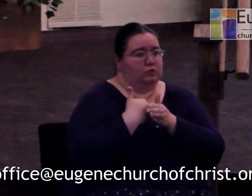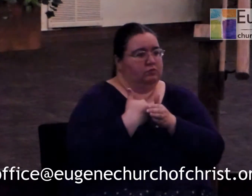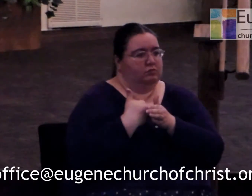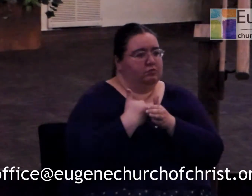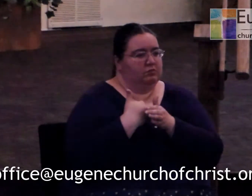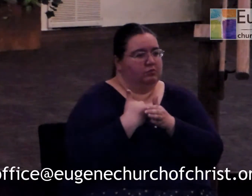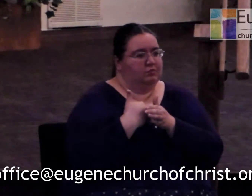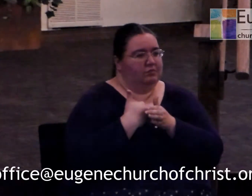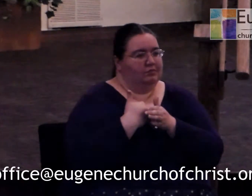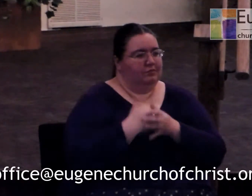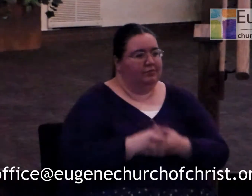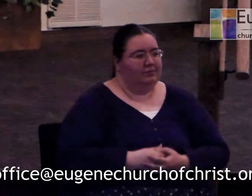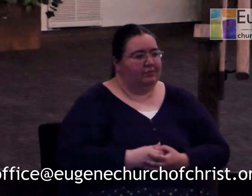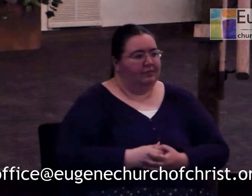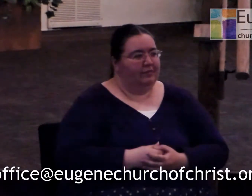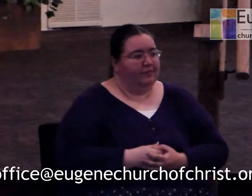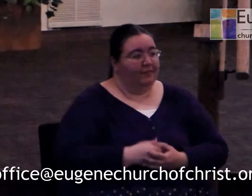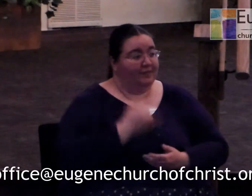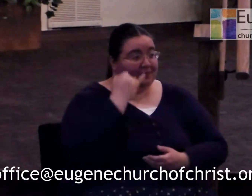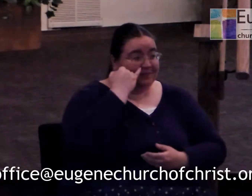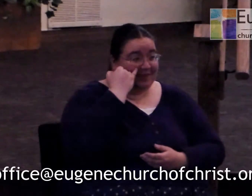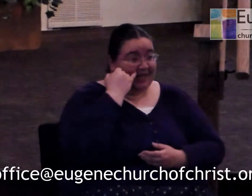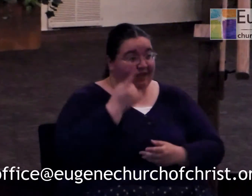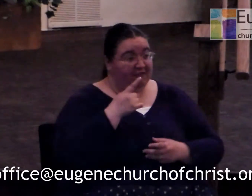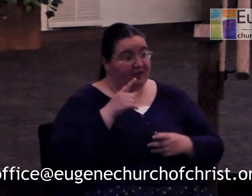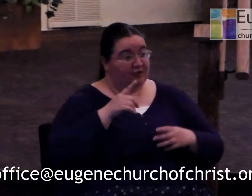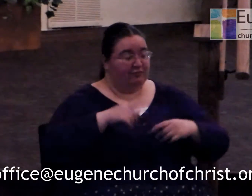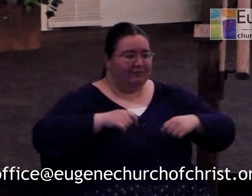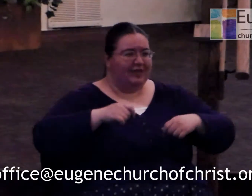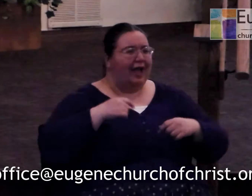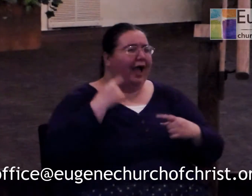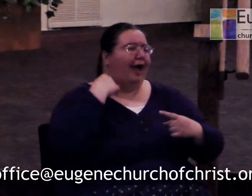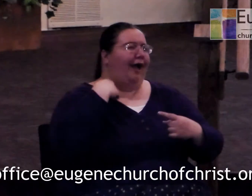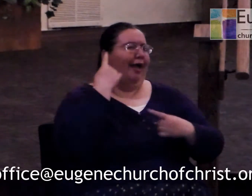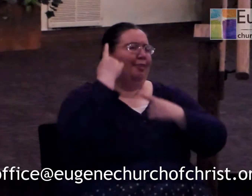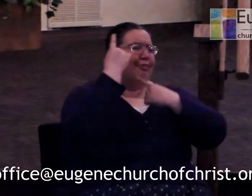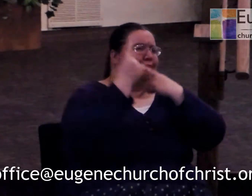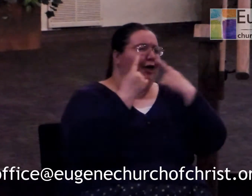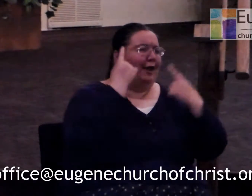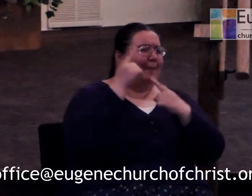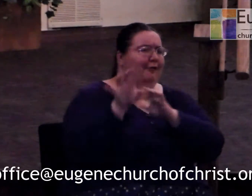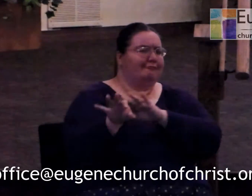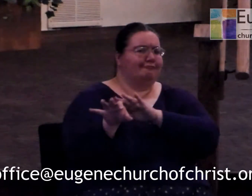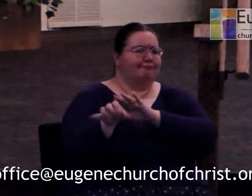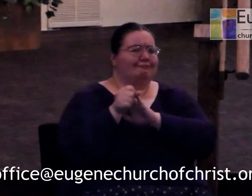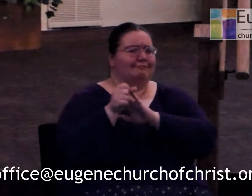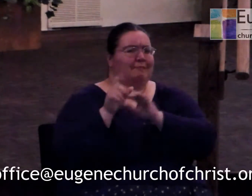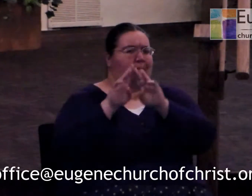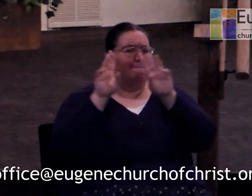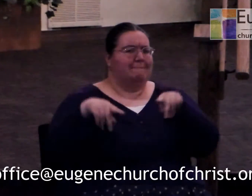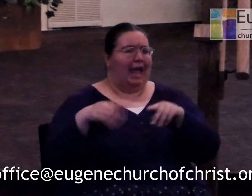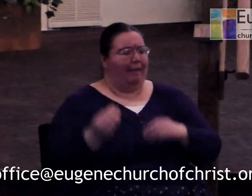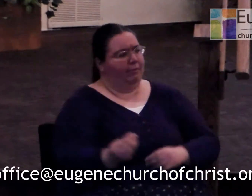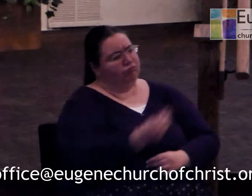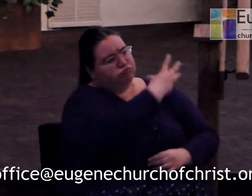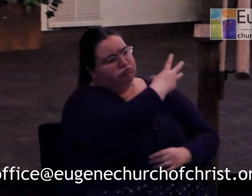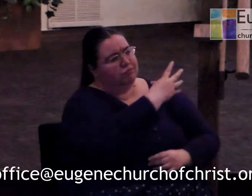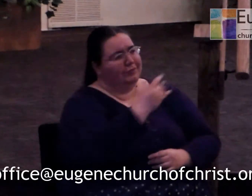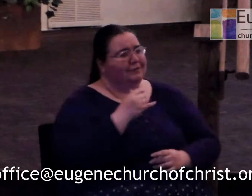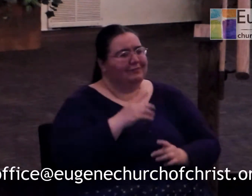If you were to put a map of Eugene up here, and I thought about doing this, but I decided not to. I don't want to give everybody's home locations away. But if you were to put a map of Eugene up